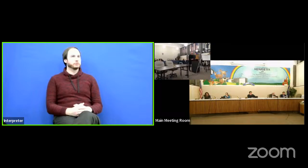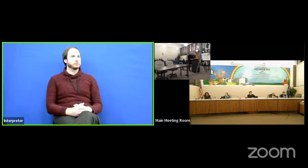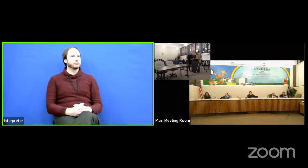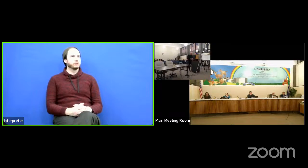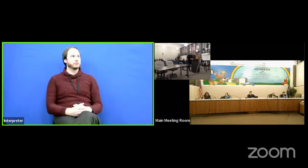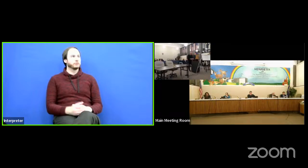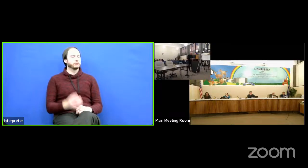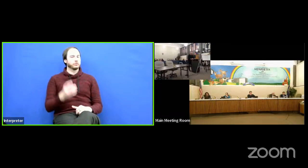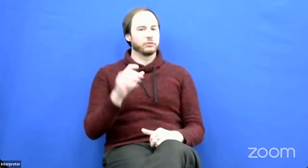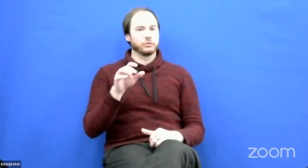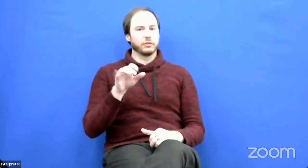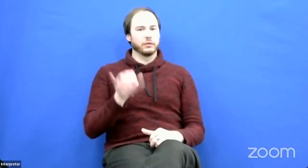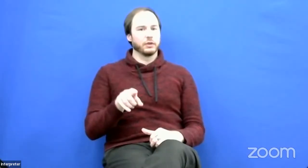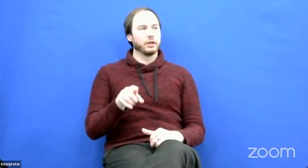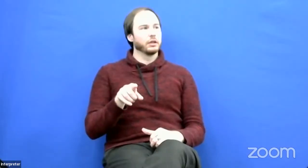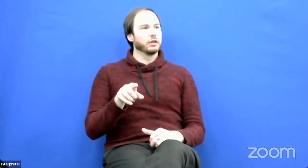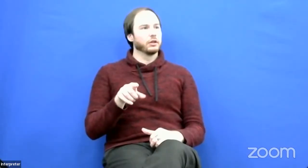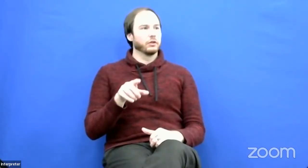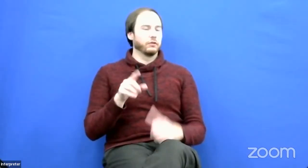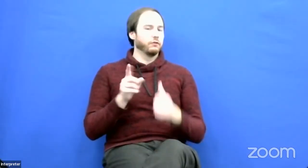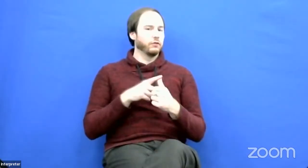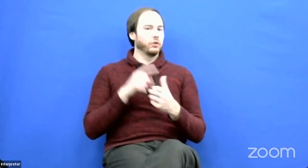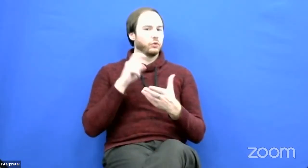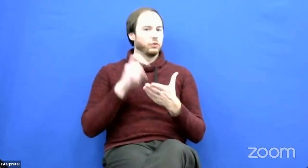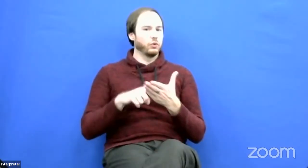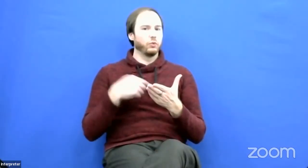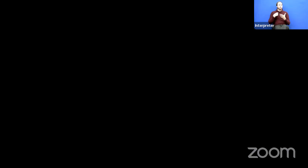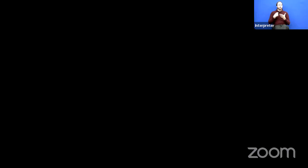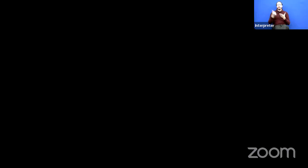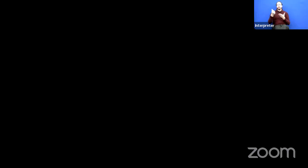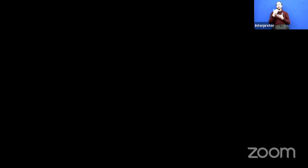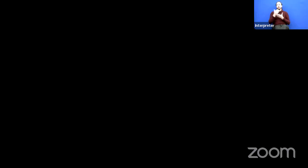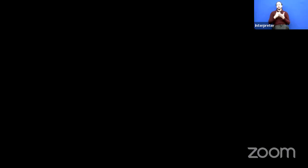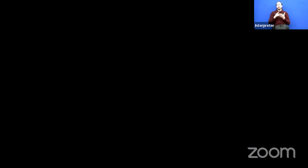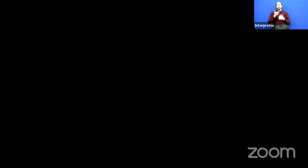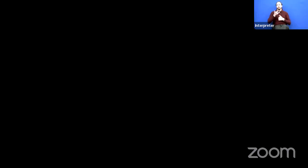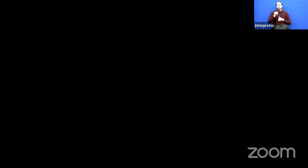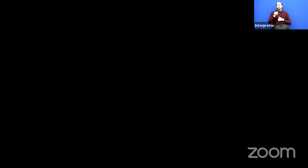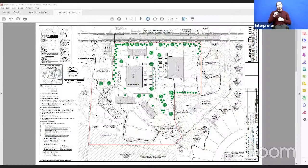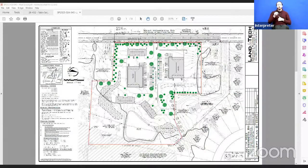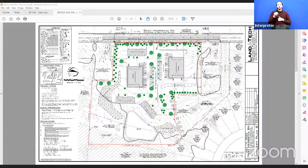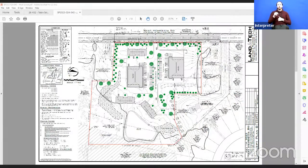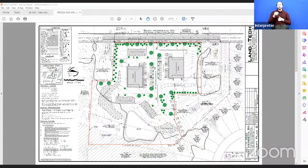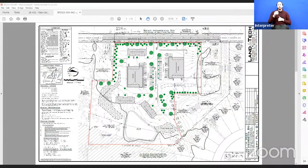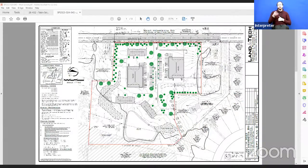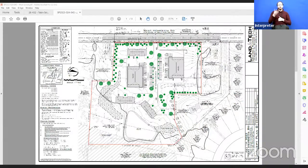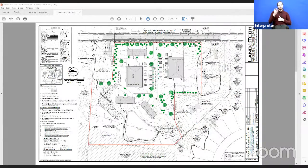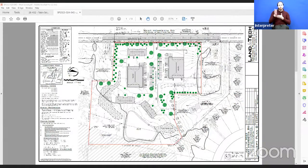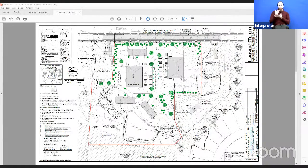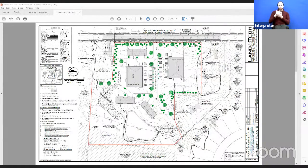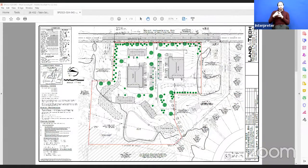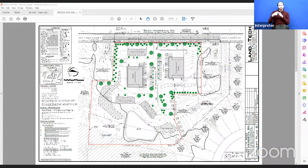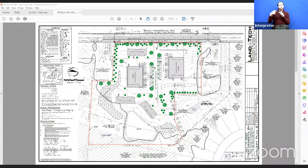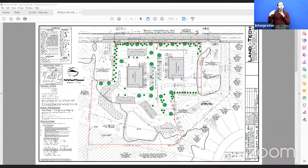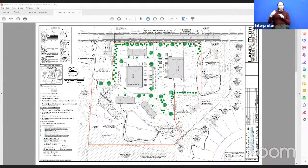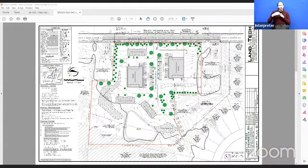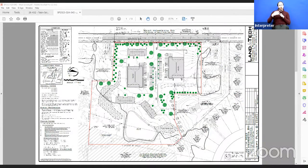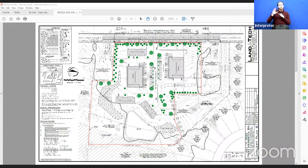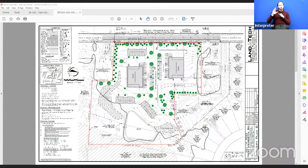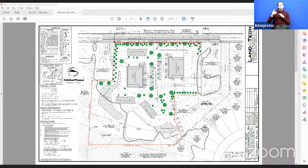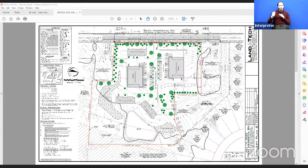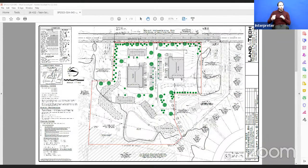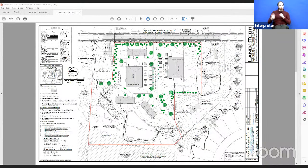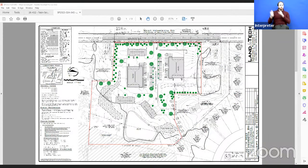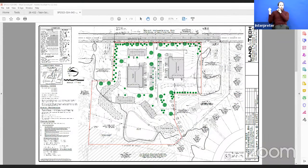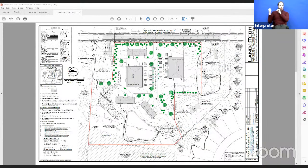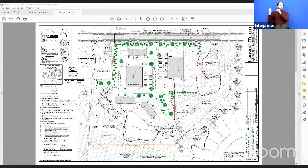One of the things that the first thing we did is we eliminated some units. We took one of the 4-unit buildings out that's on Henrietta Road and